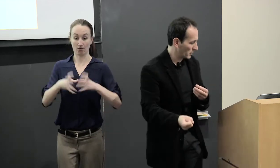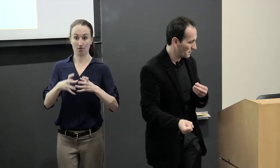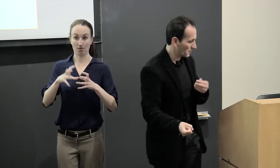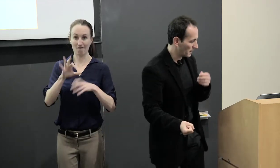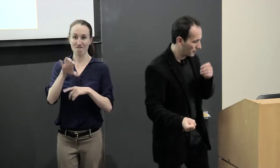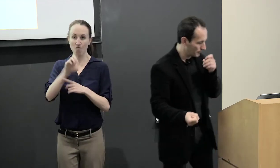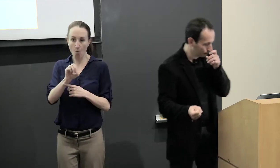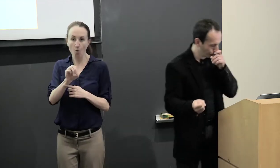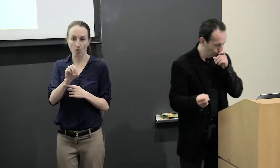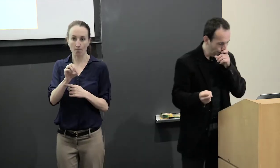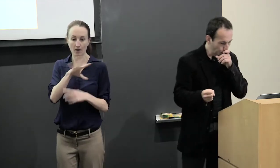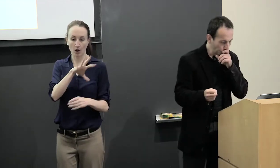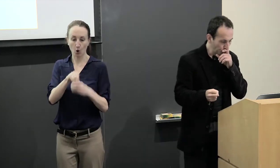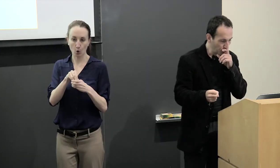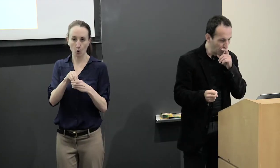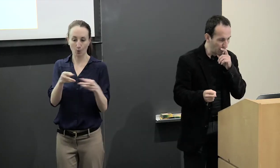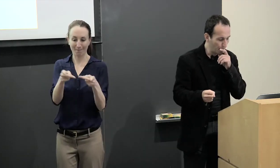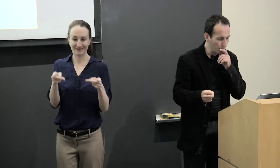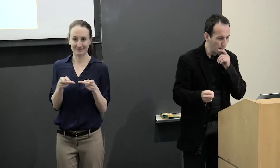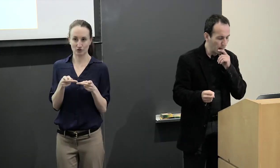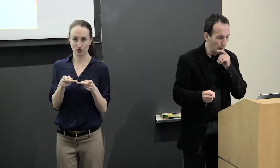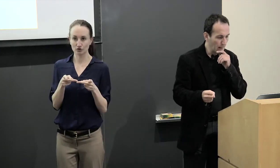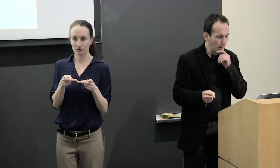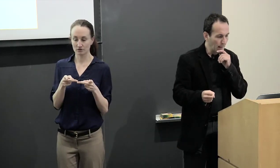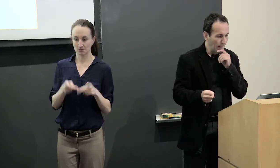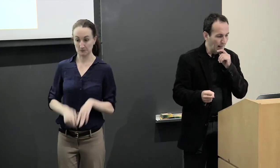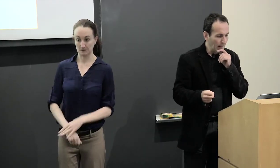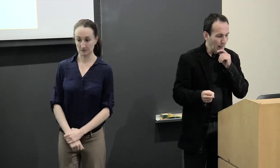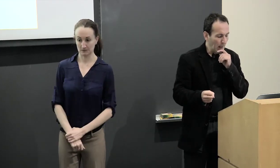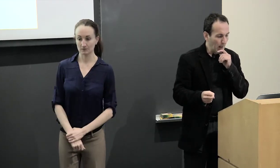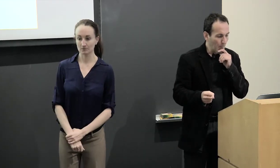object position in this case. Okay.